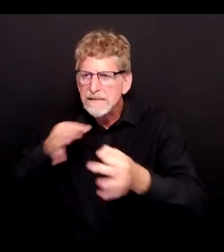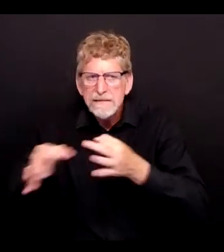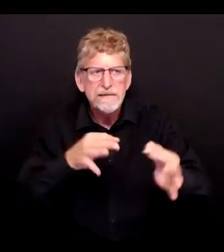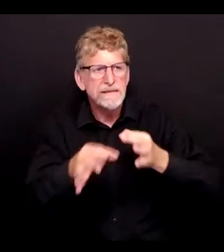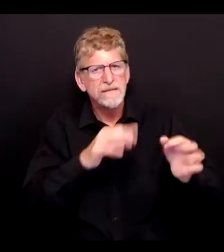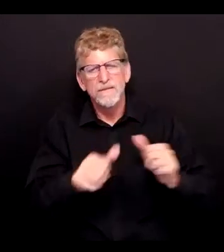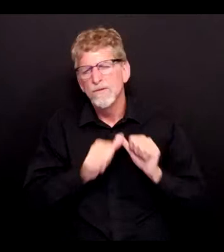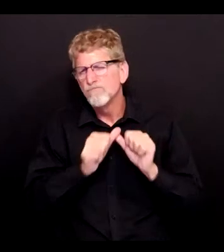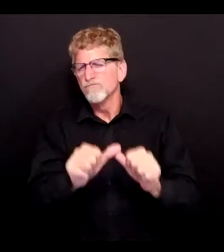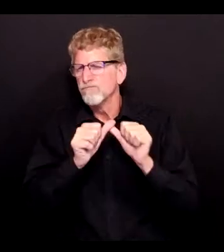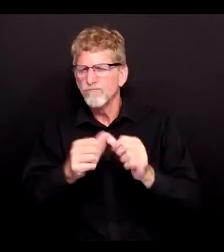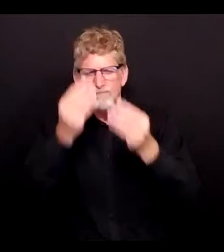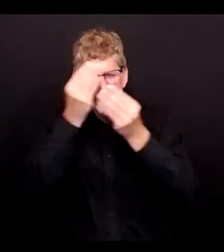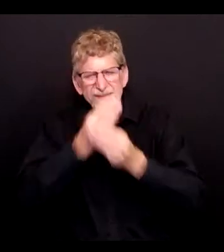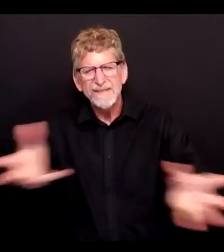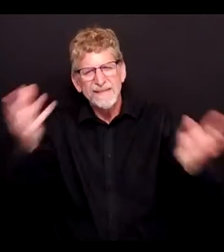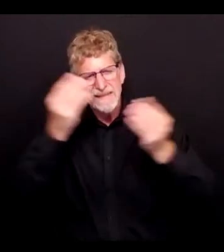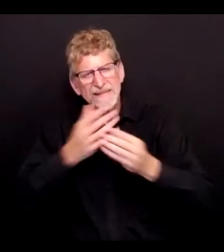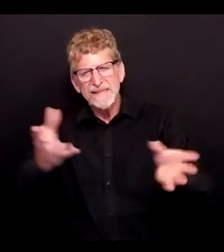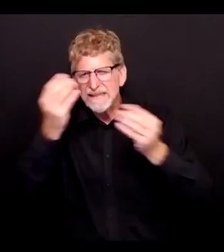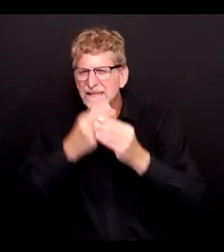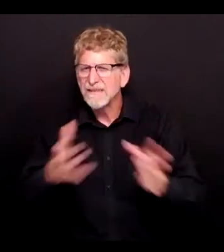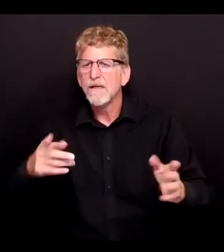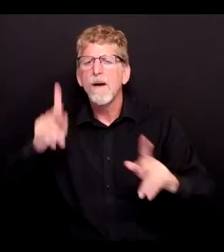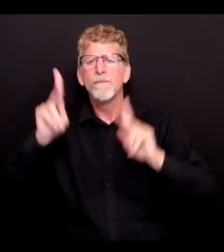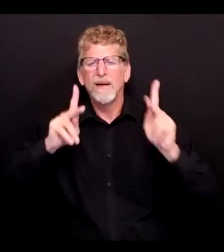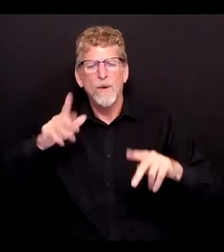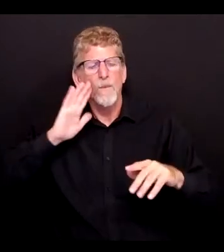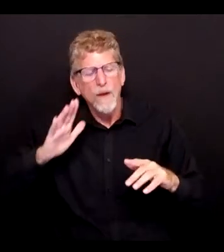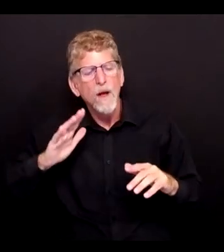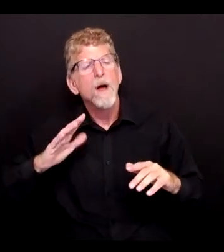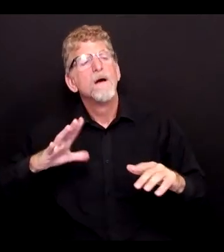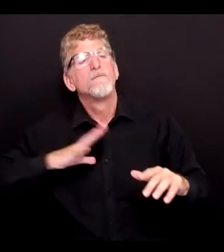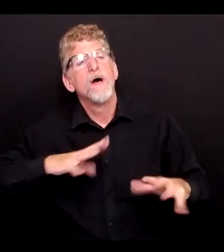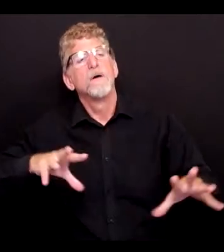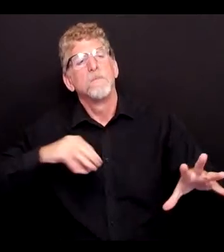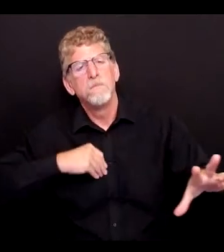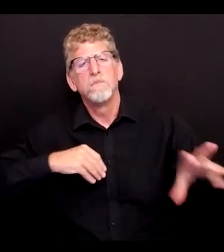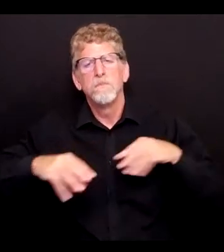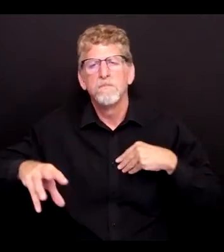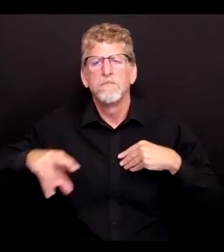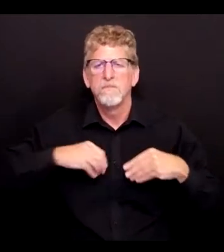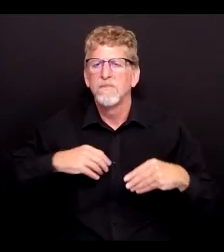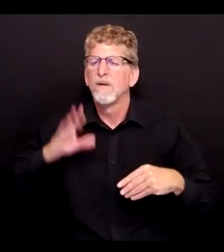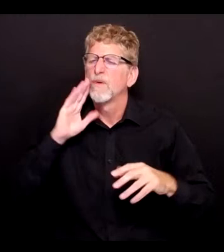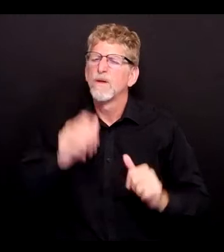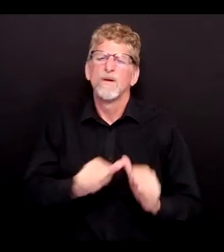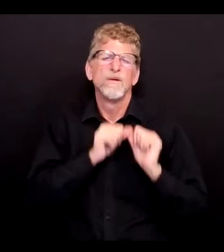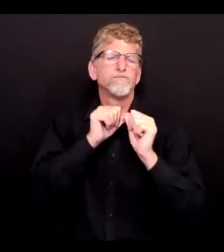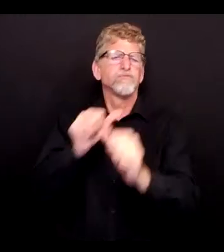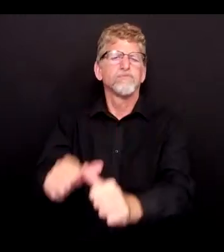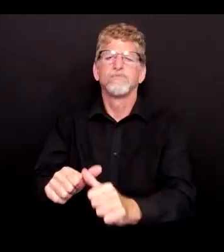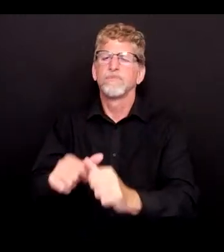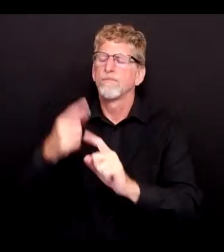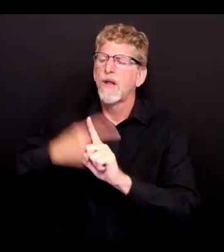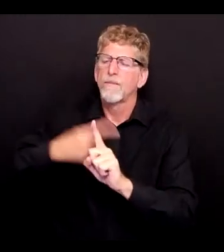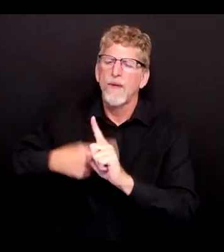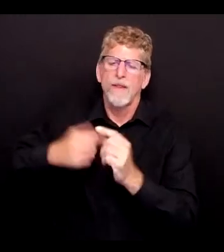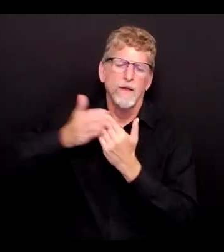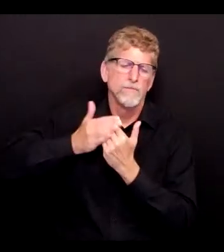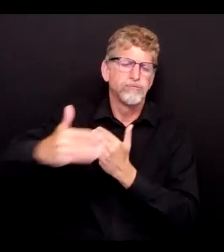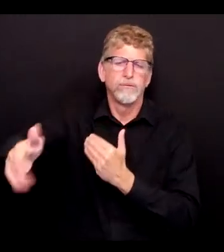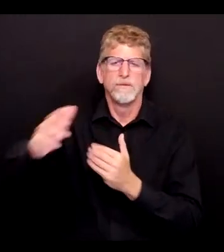good decisions. That will go on for many months, certainly, but we do anticipate continuing to